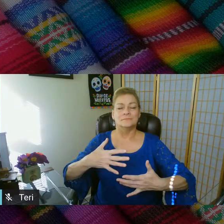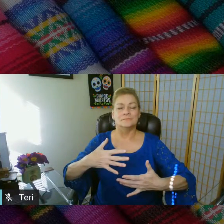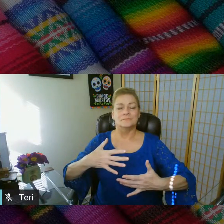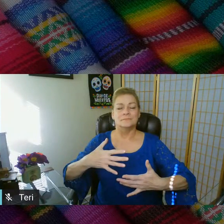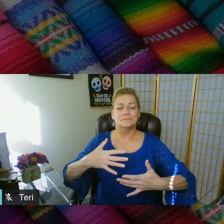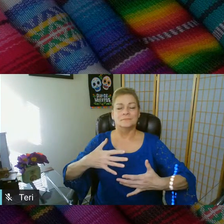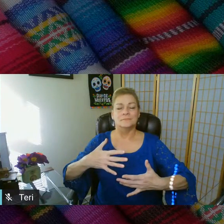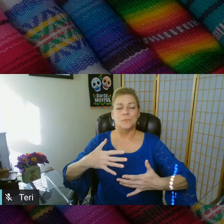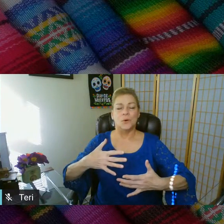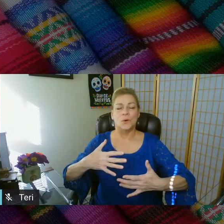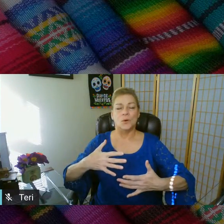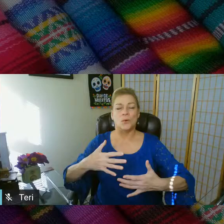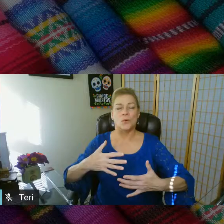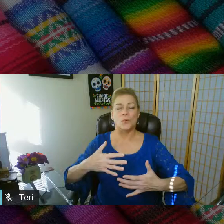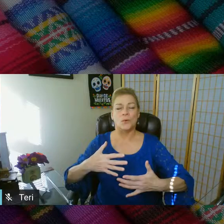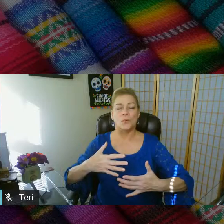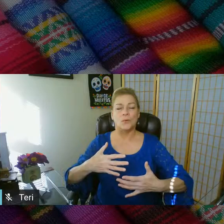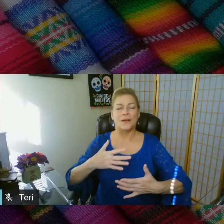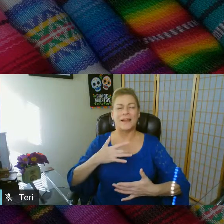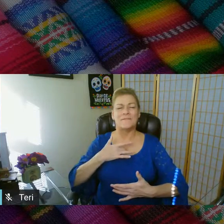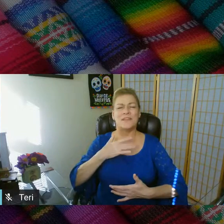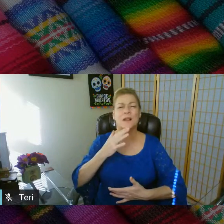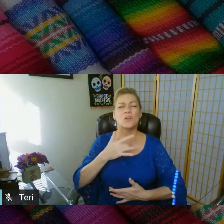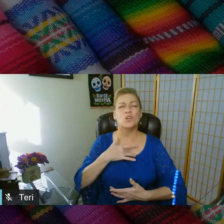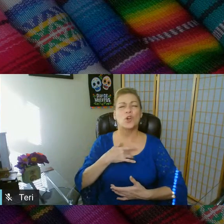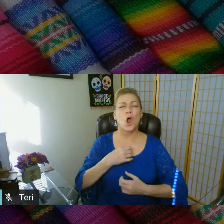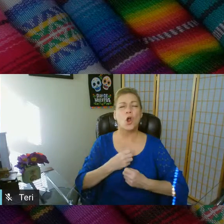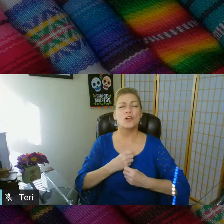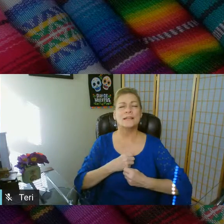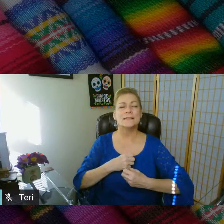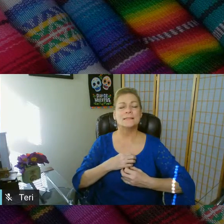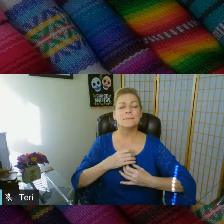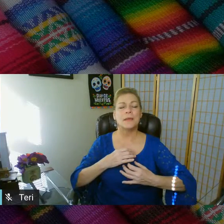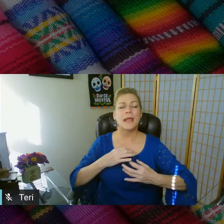feel your heart space expand and release.